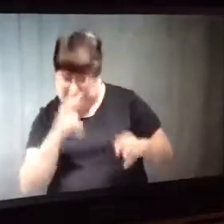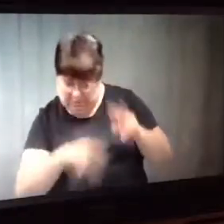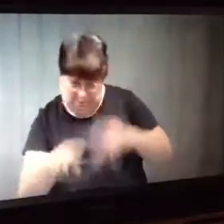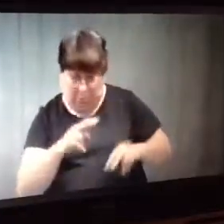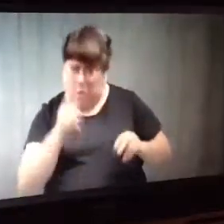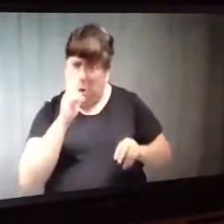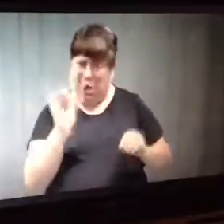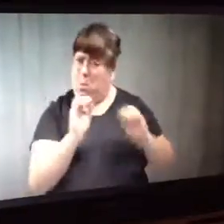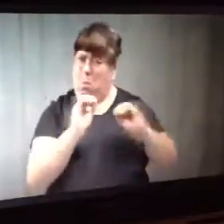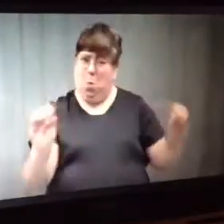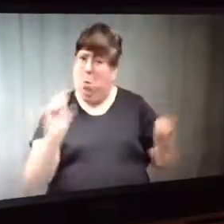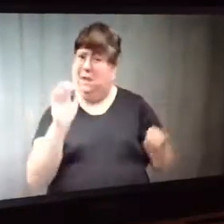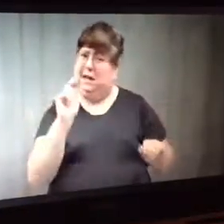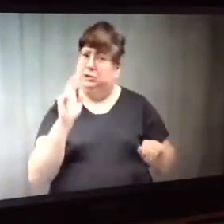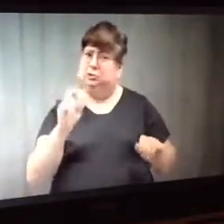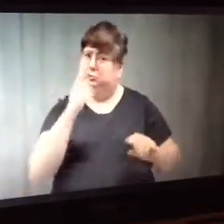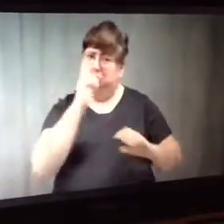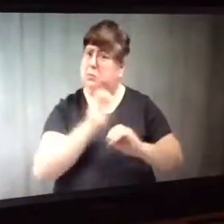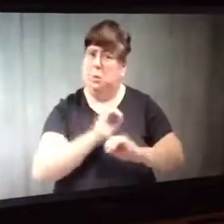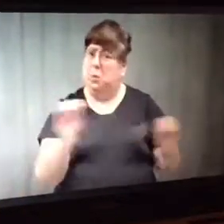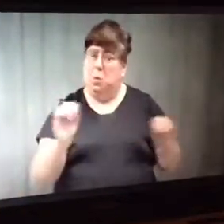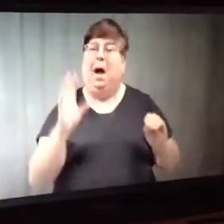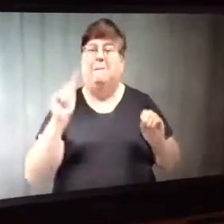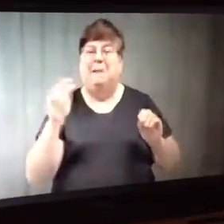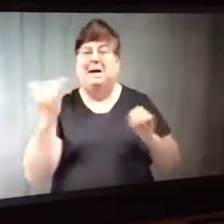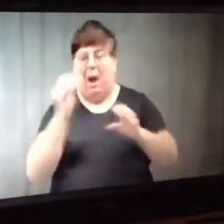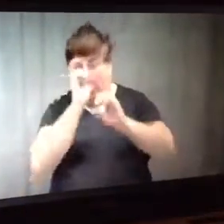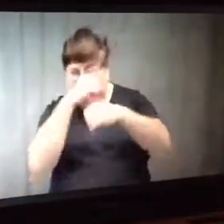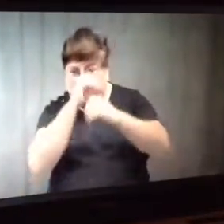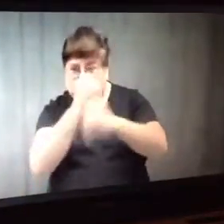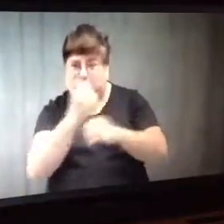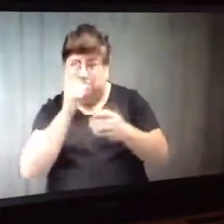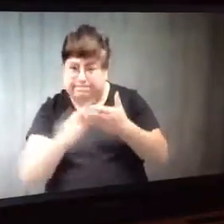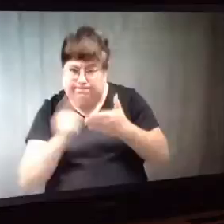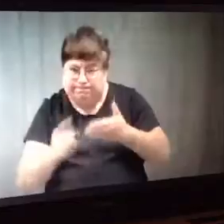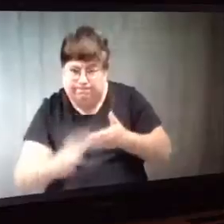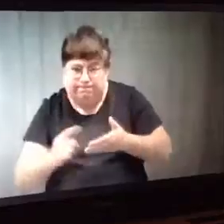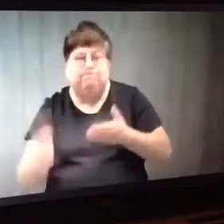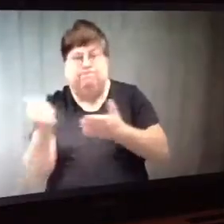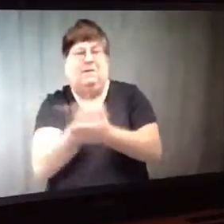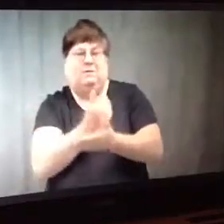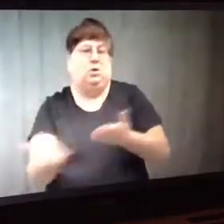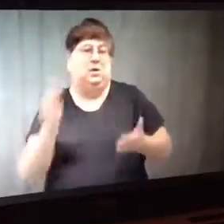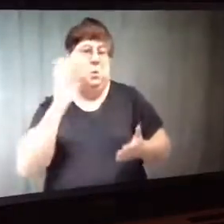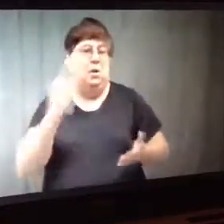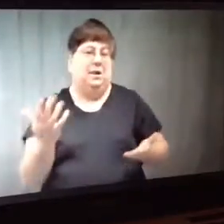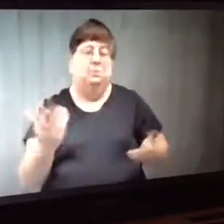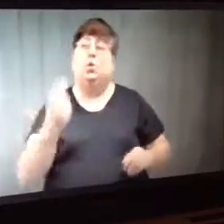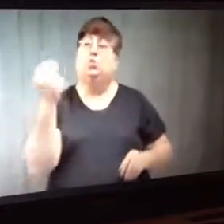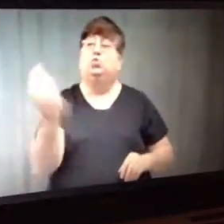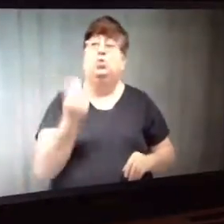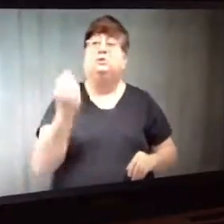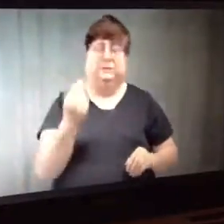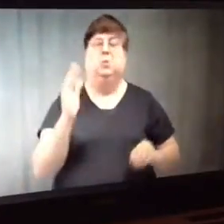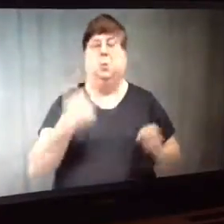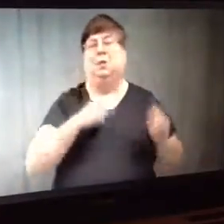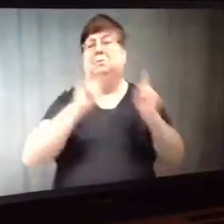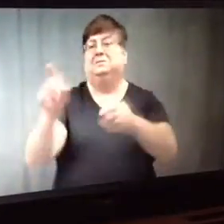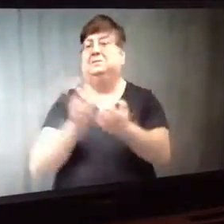again. So I'm back to the doctor to make sure that everything was fine and there's no cancer, and they looked in a microscope, checked a biopsy to make sure everything was okay.